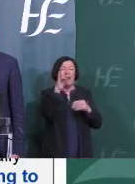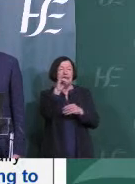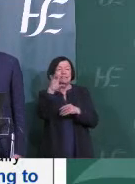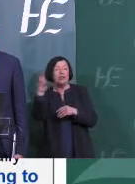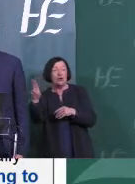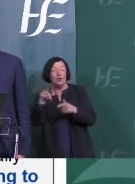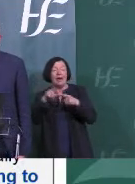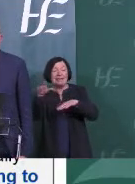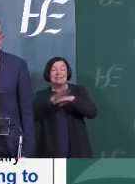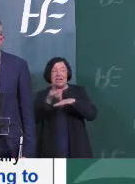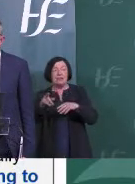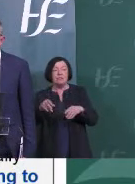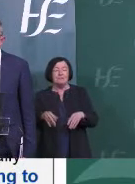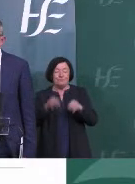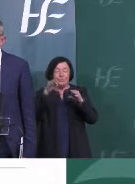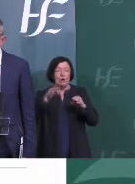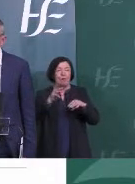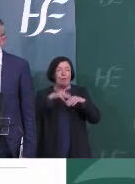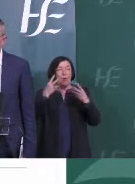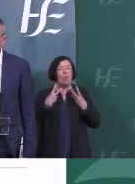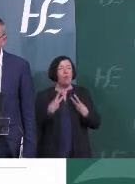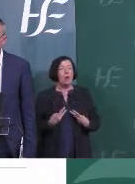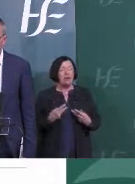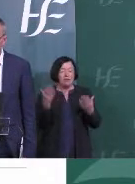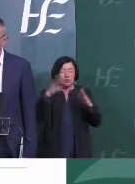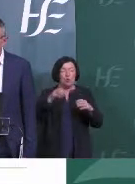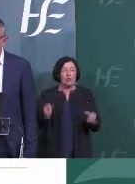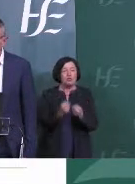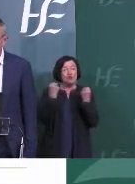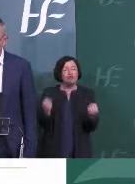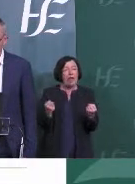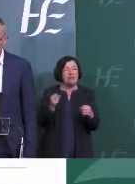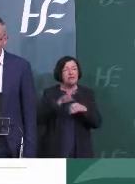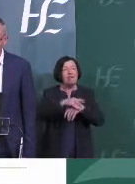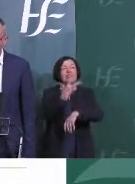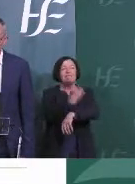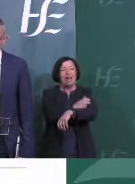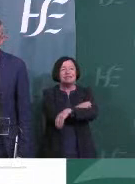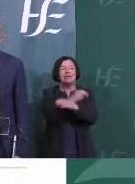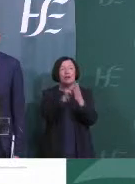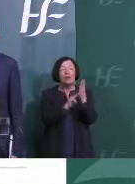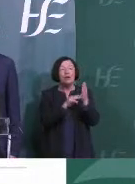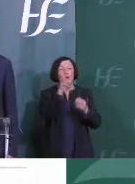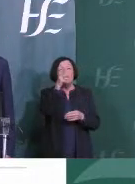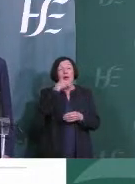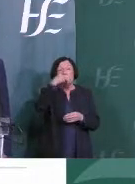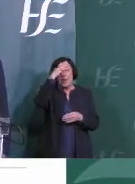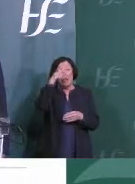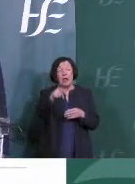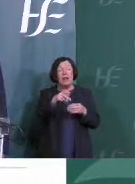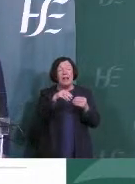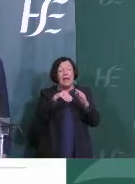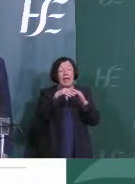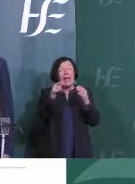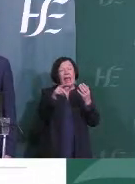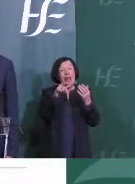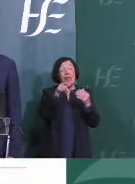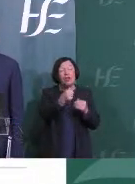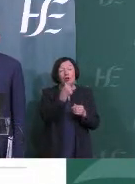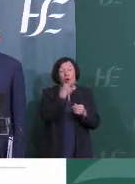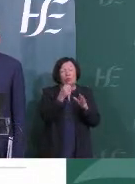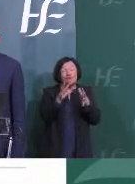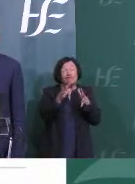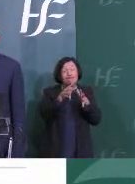and deaths, and that's greatly weakened, emphasizing again the strength of the vaccine program. USA data, 8-fold reduction in disease